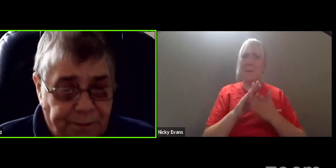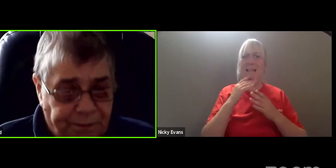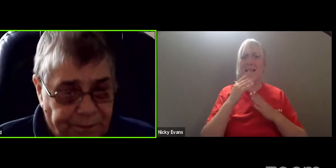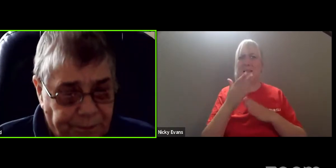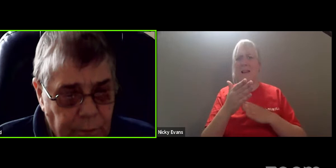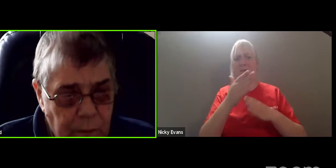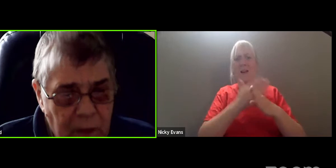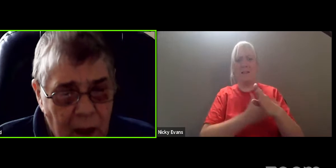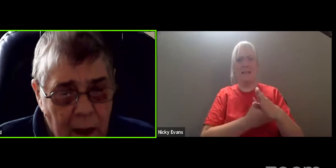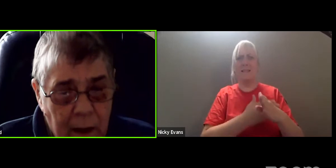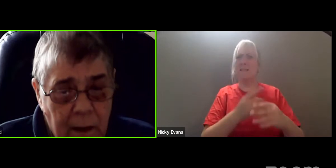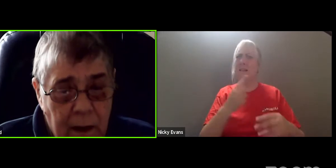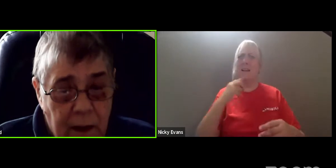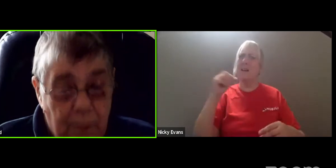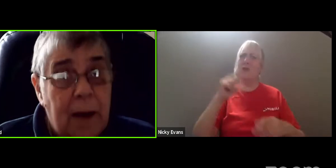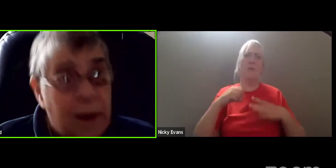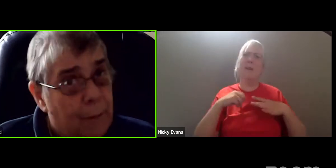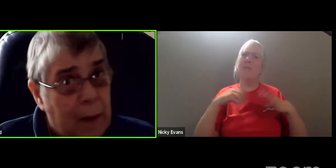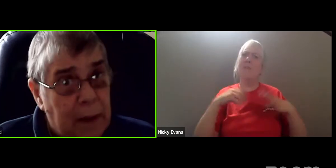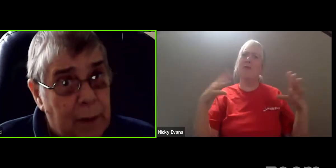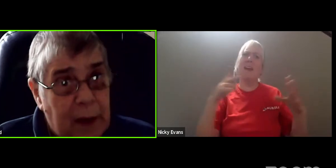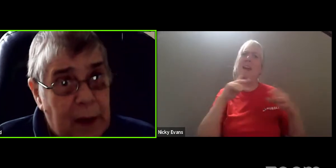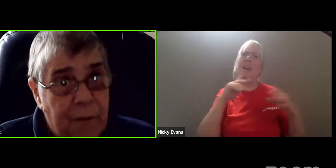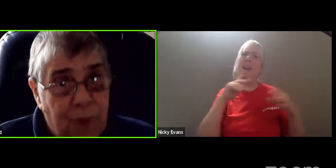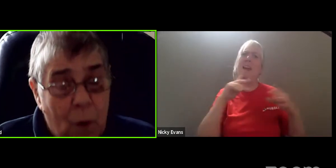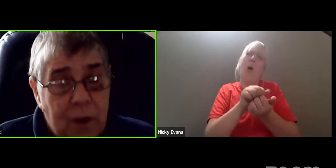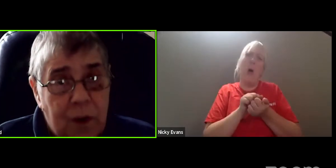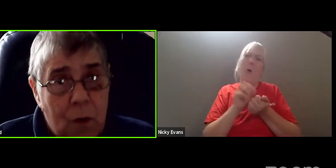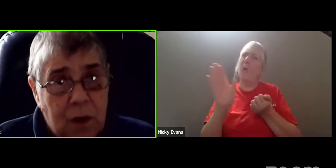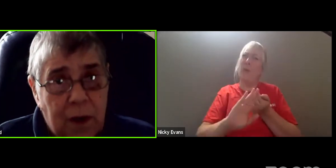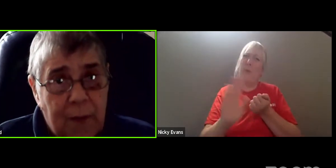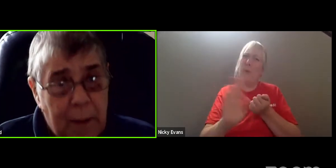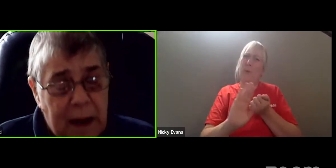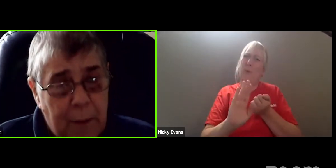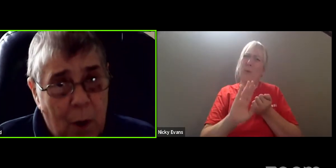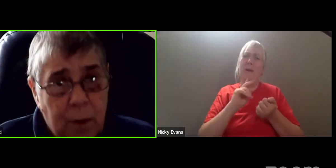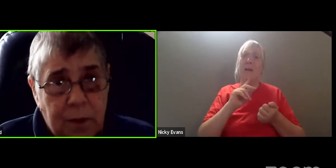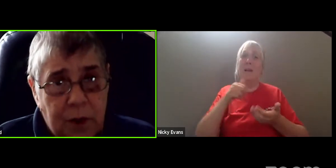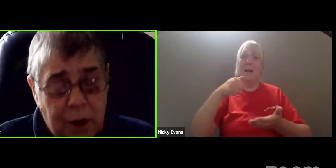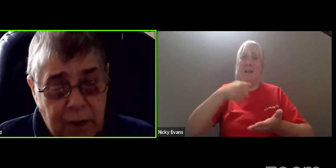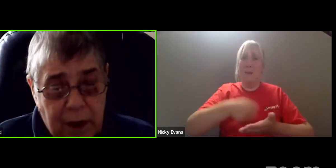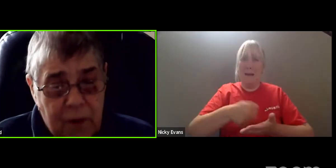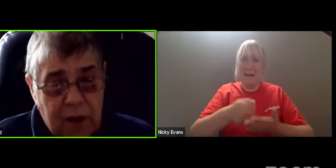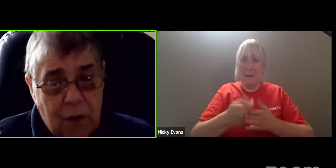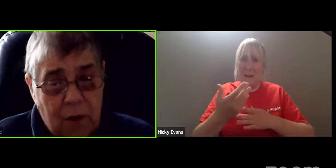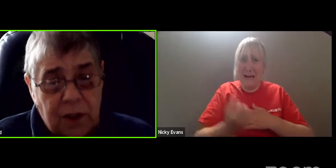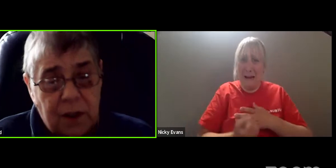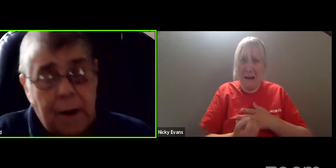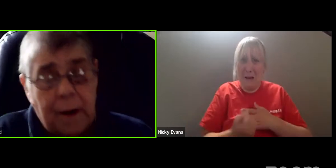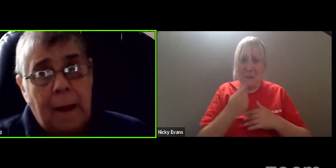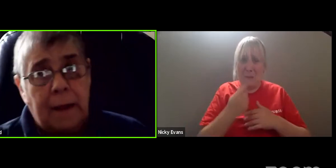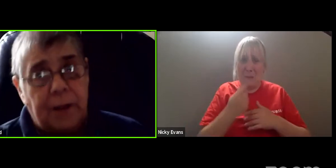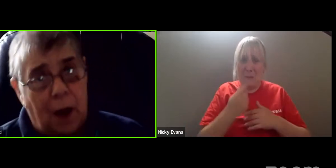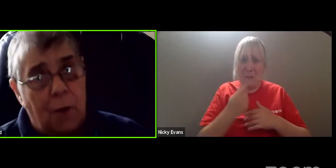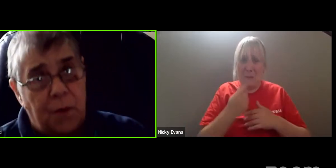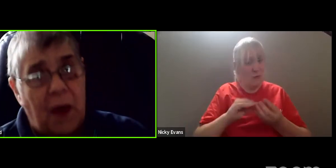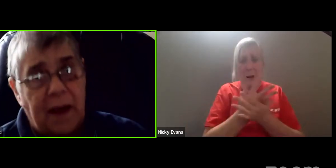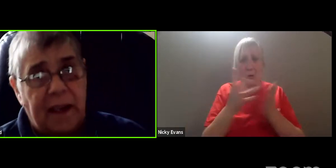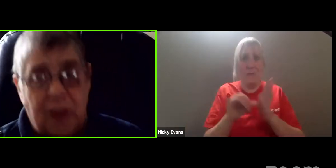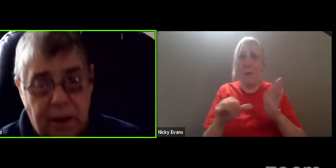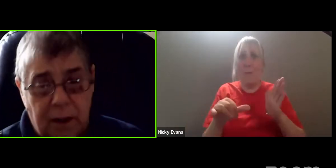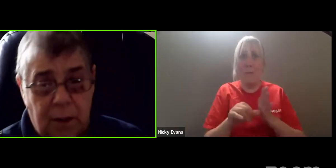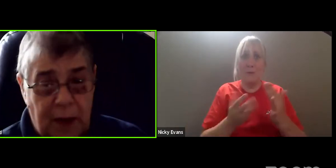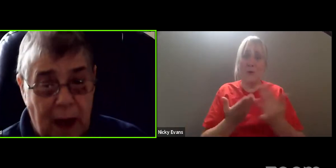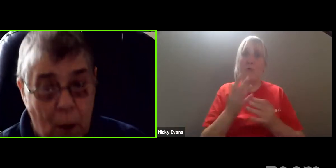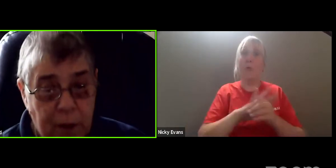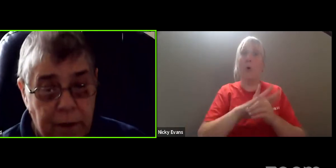loans. The minimum income floor is causing many problems during the COVID crisis, so that